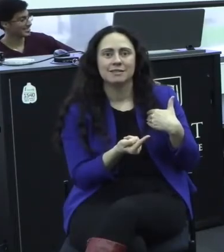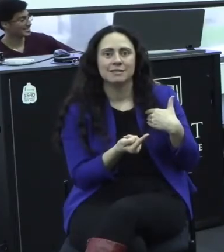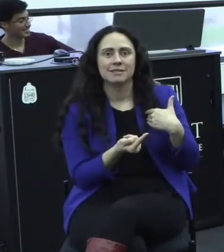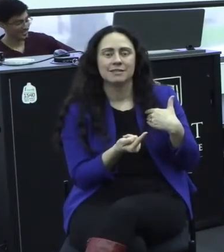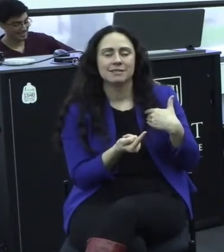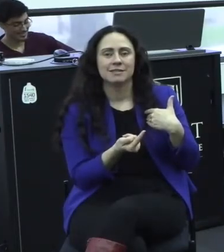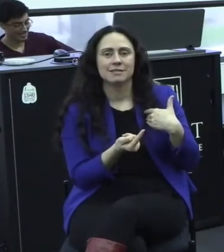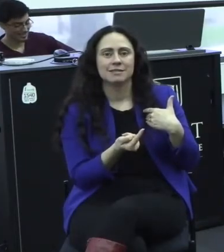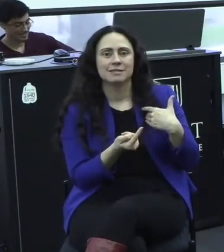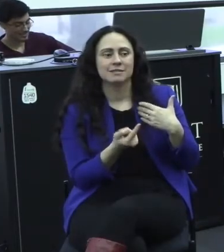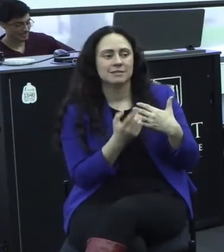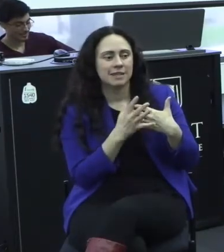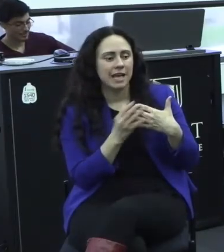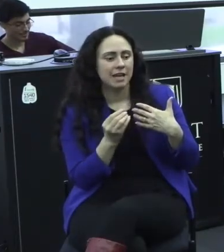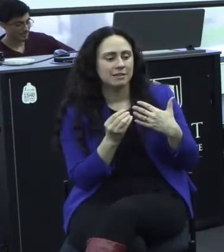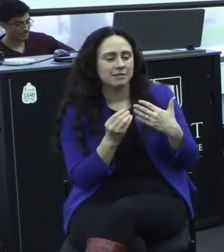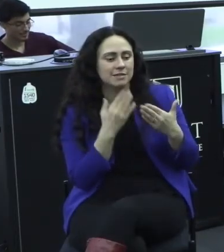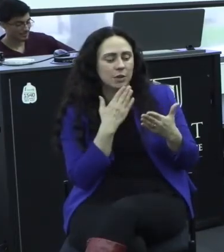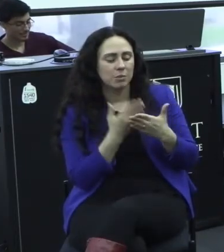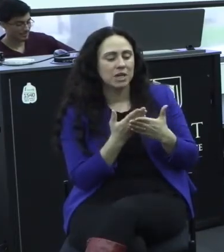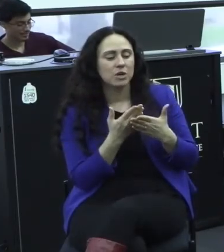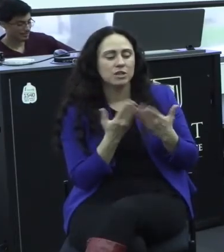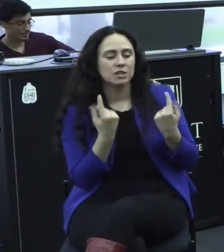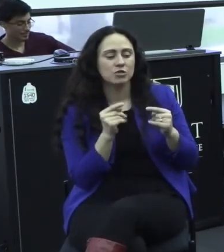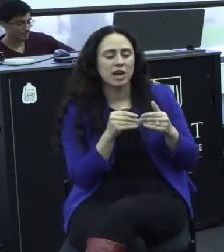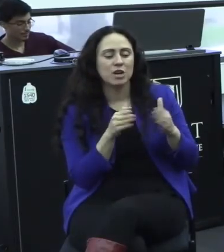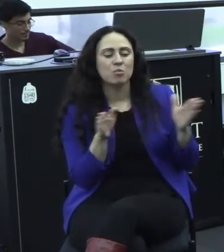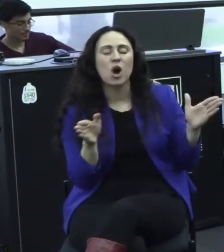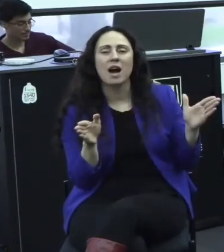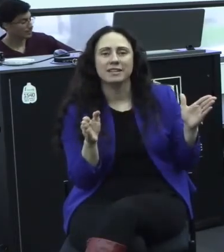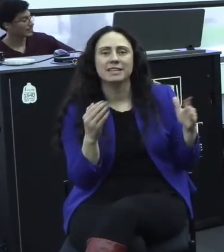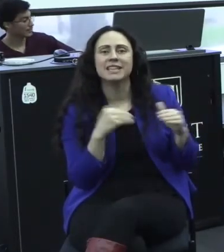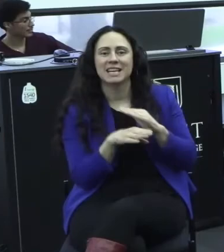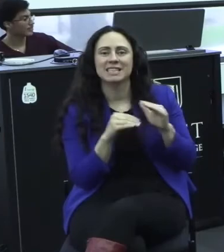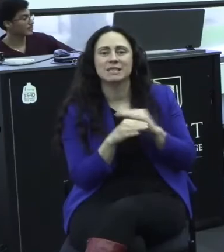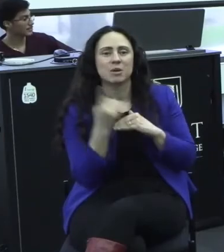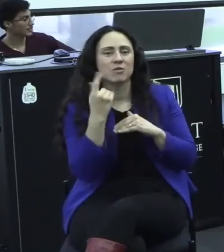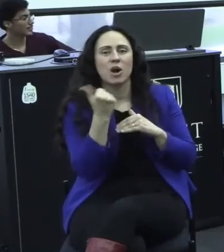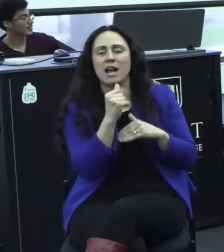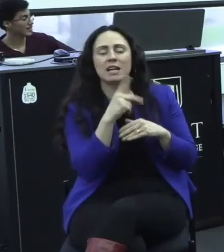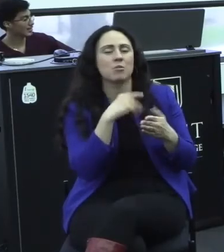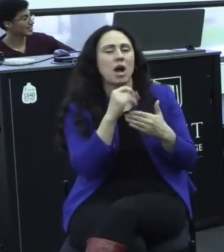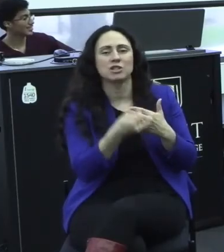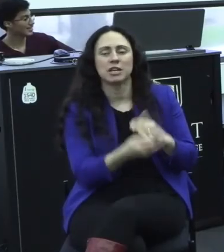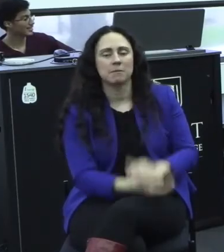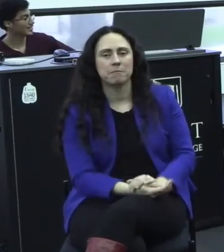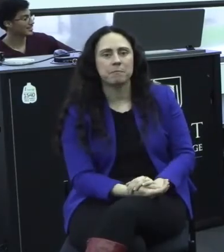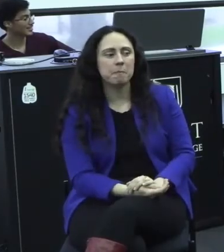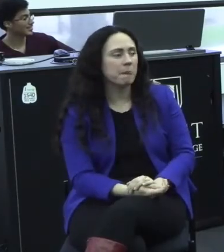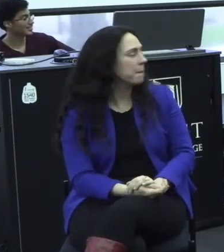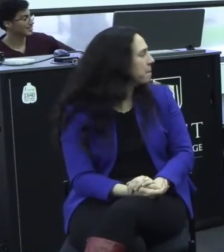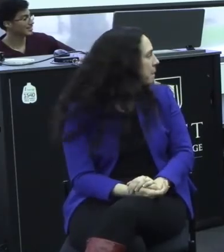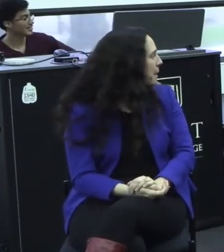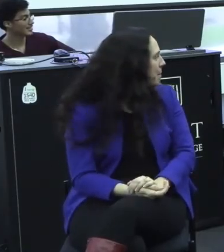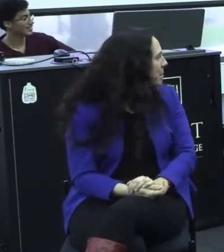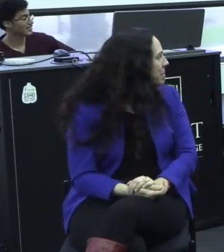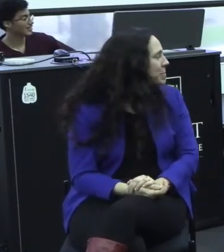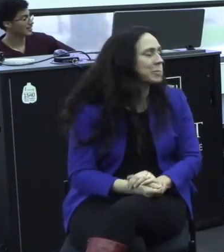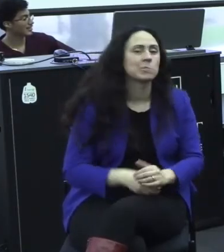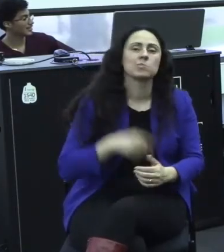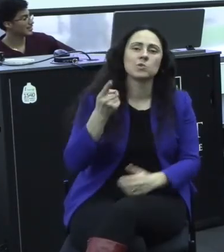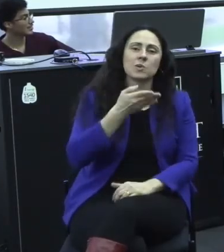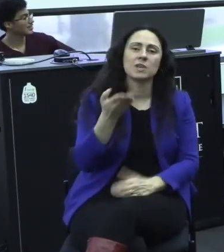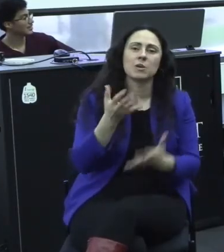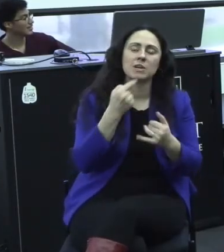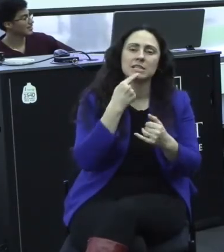broaden the scope of accessibility in any project. One thing I want to mention too is